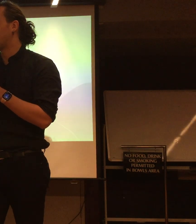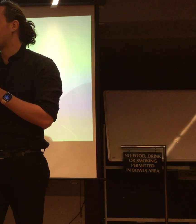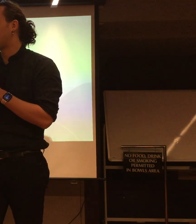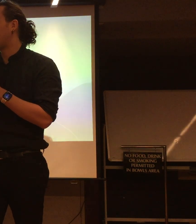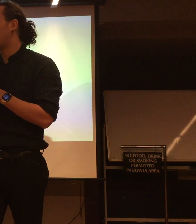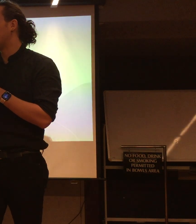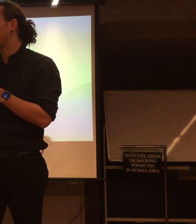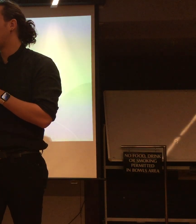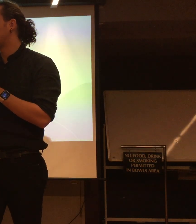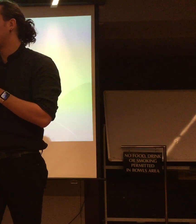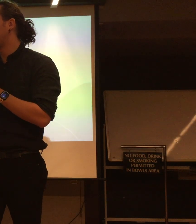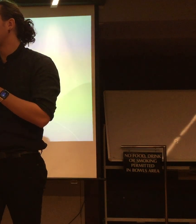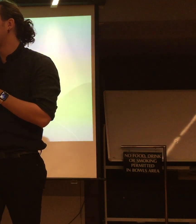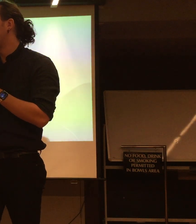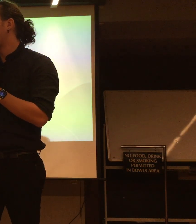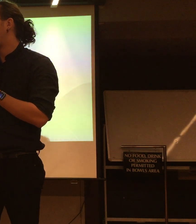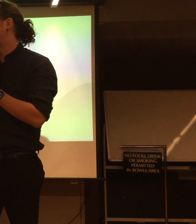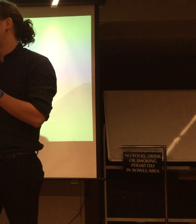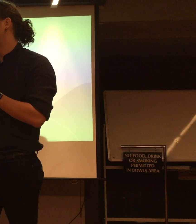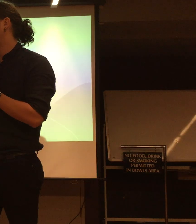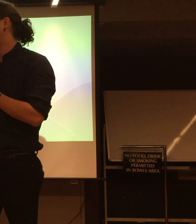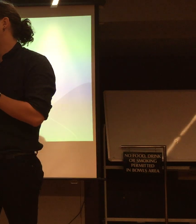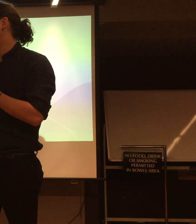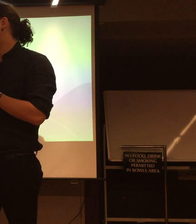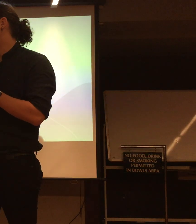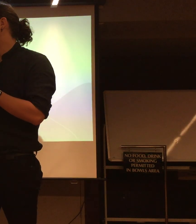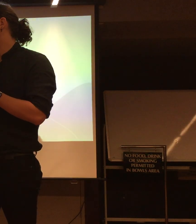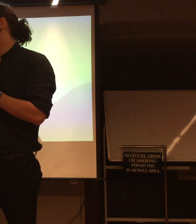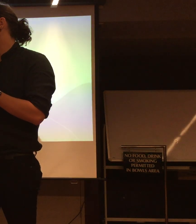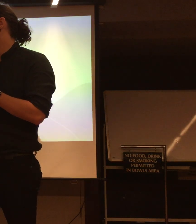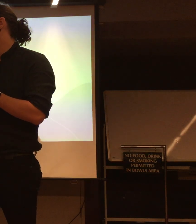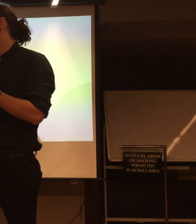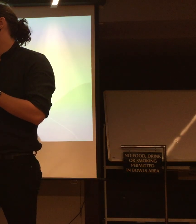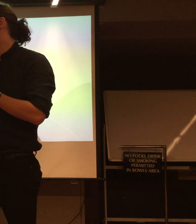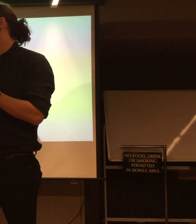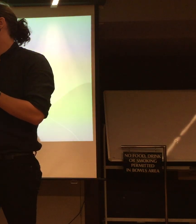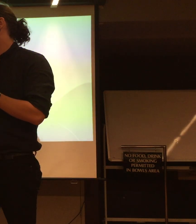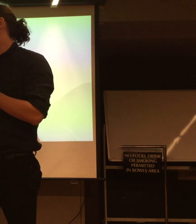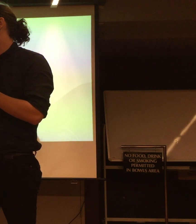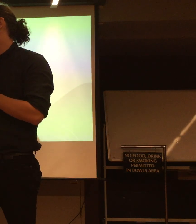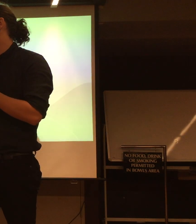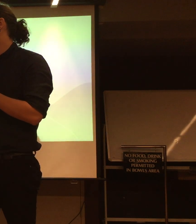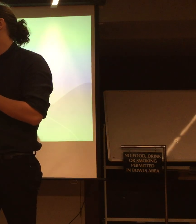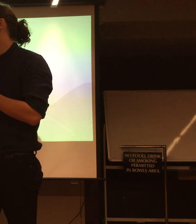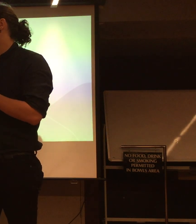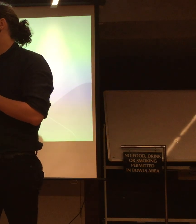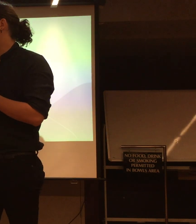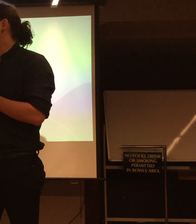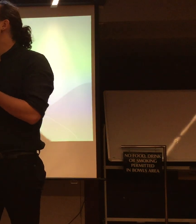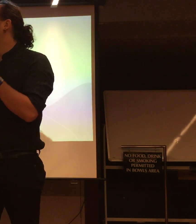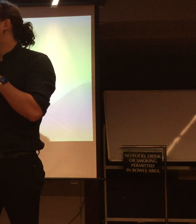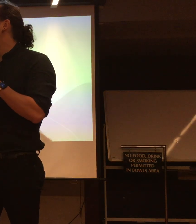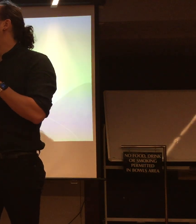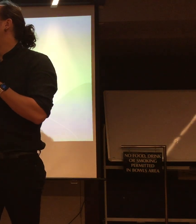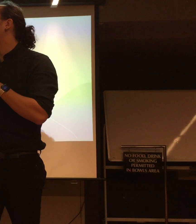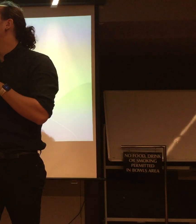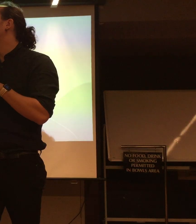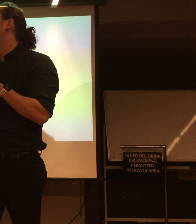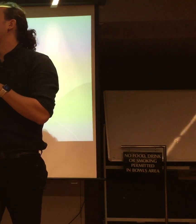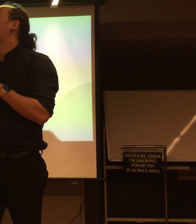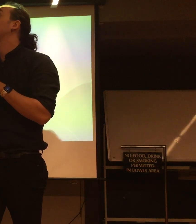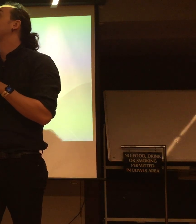I've sort of started picking different kinds of nuts. Like 50 grams of nuts, just to eat that.